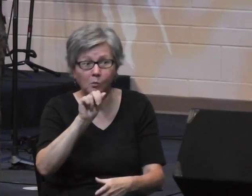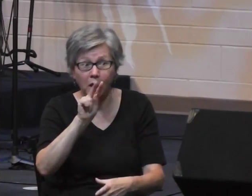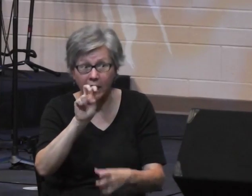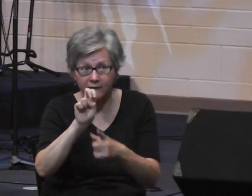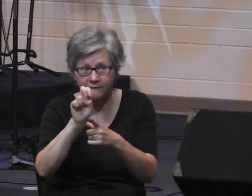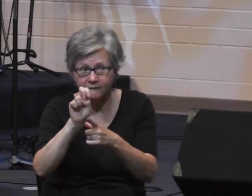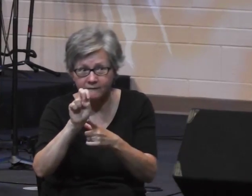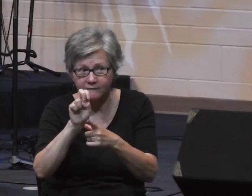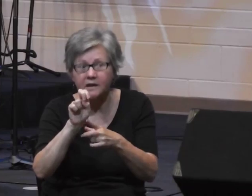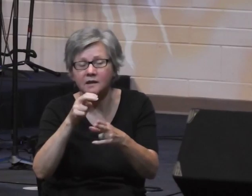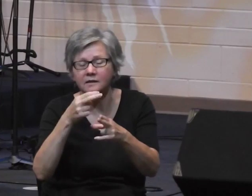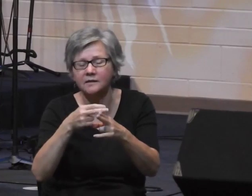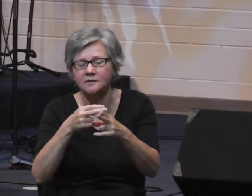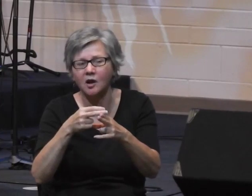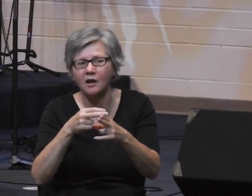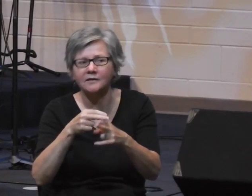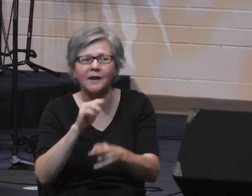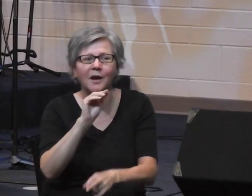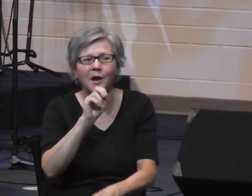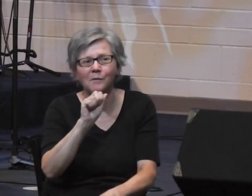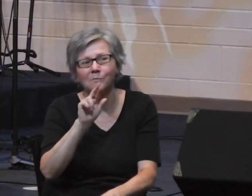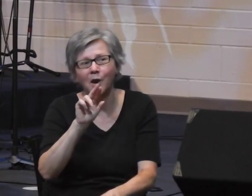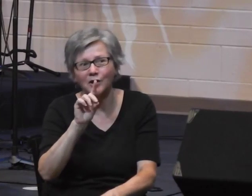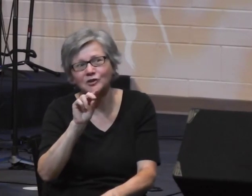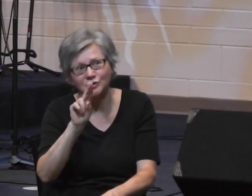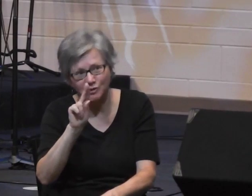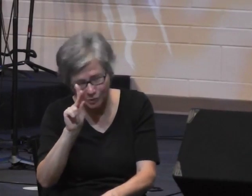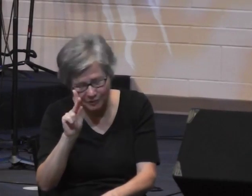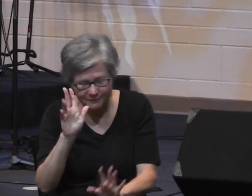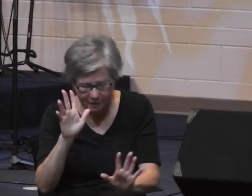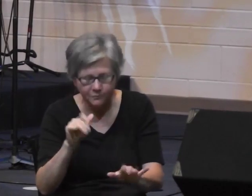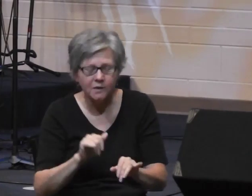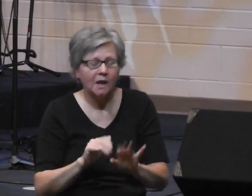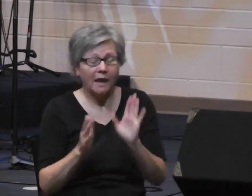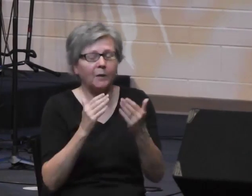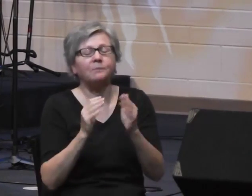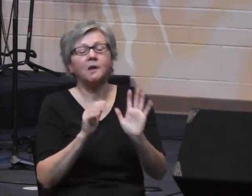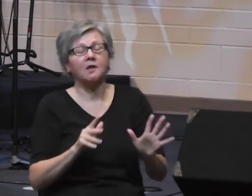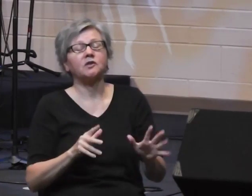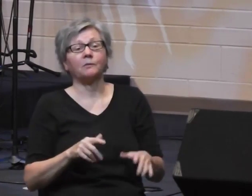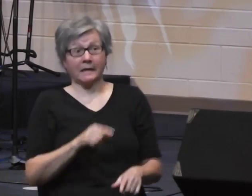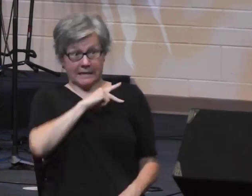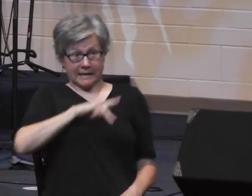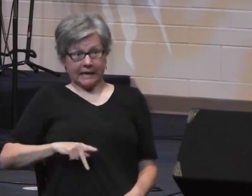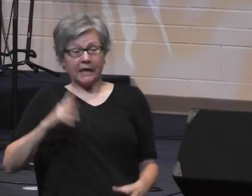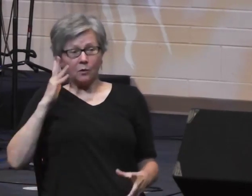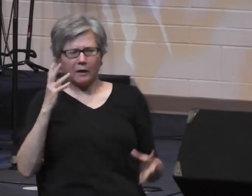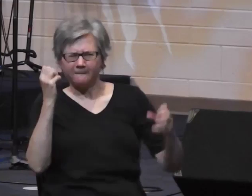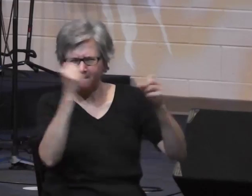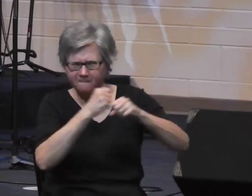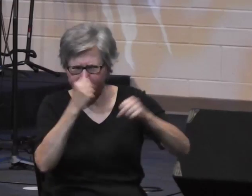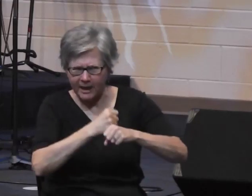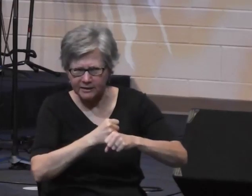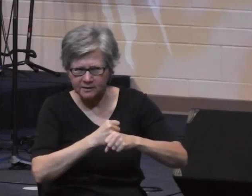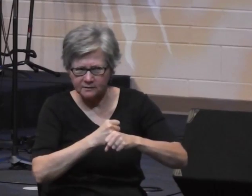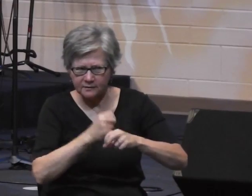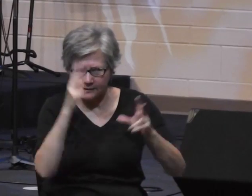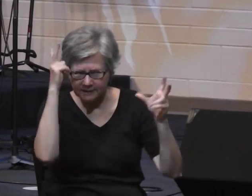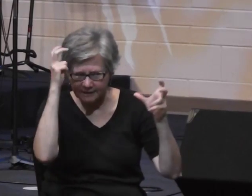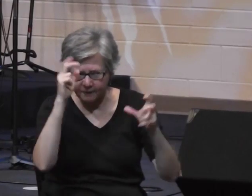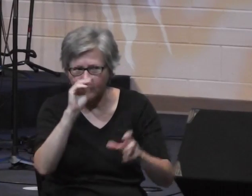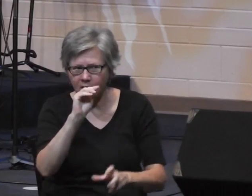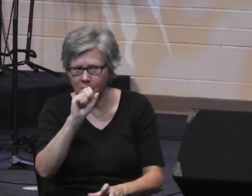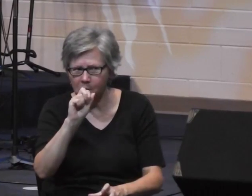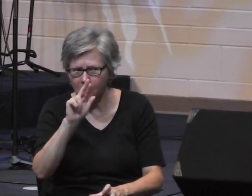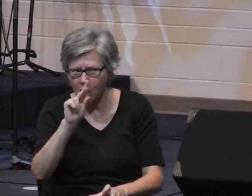from Gilgamesh. Well done, Disney. So Gilgamesh is going to go fight Marduk. And what does he do? He does the